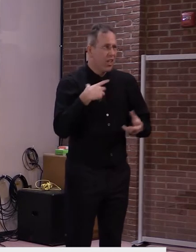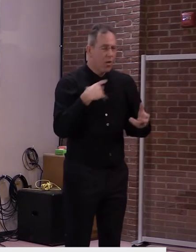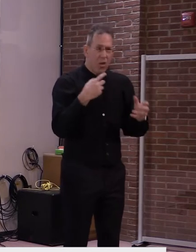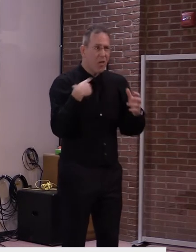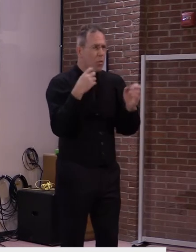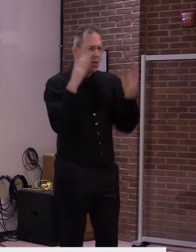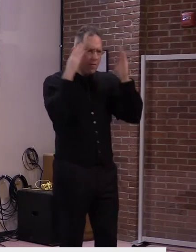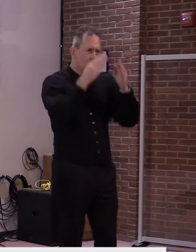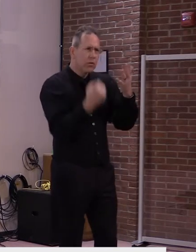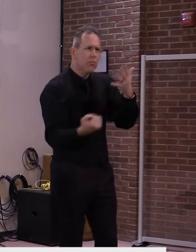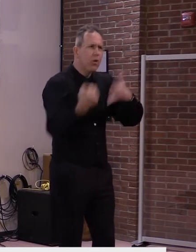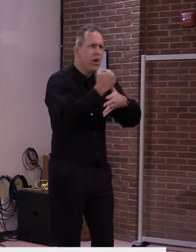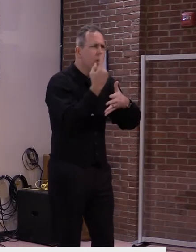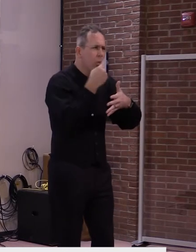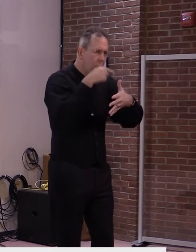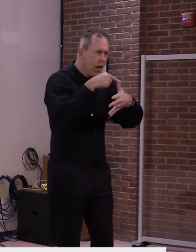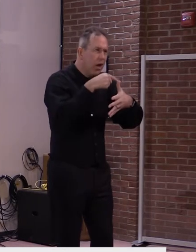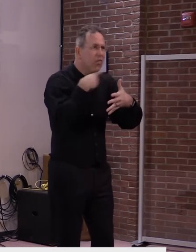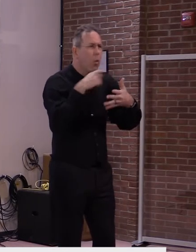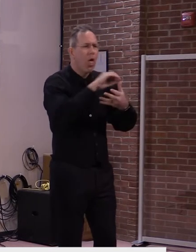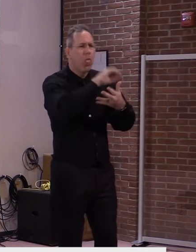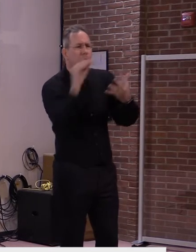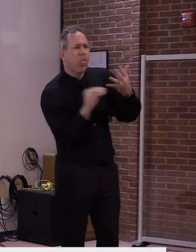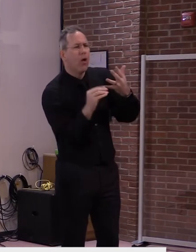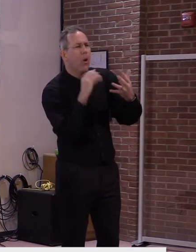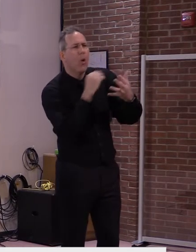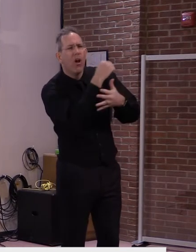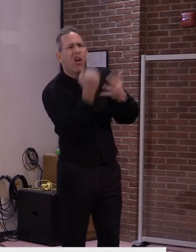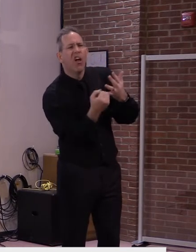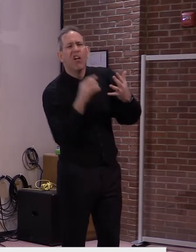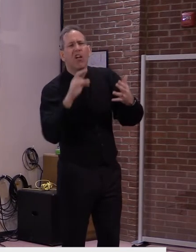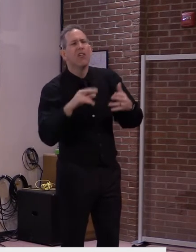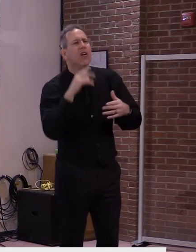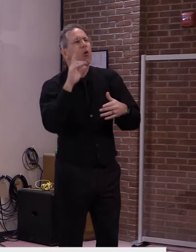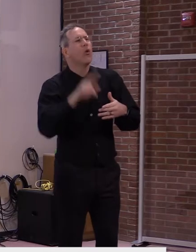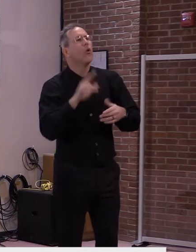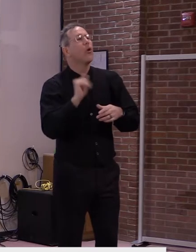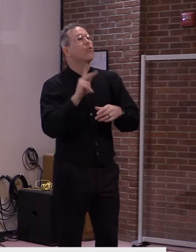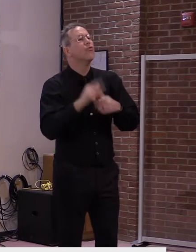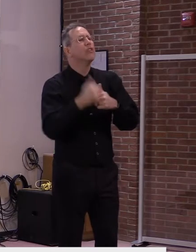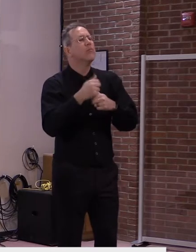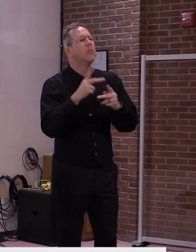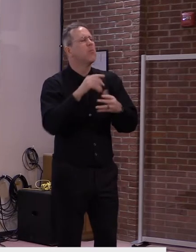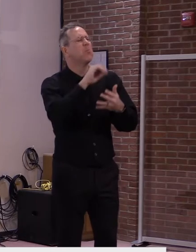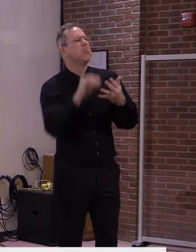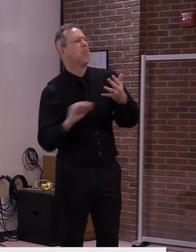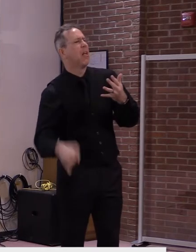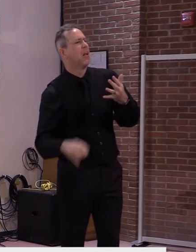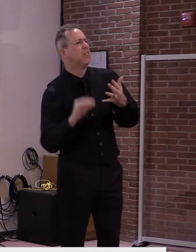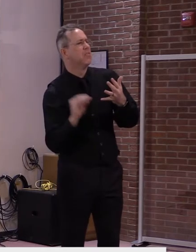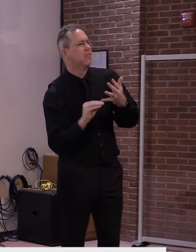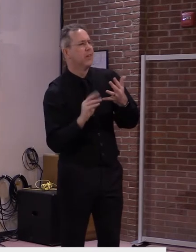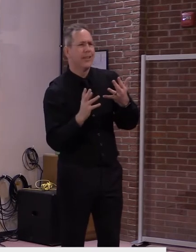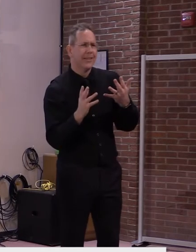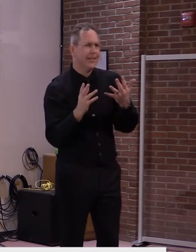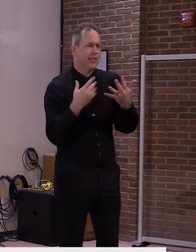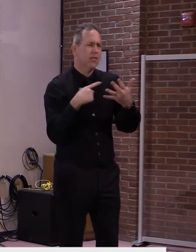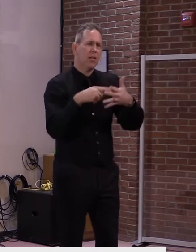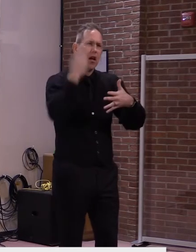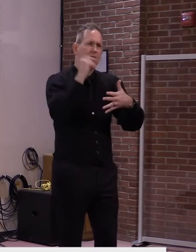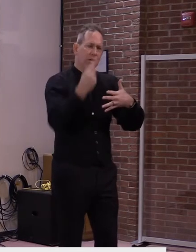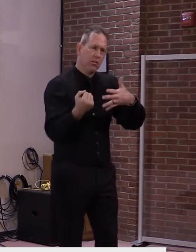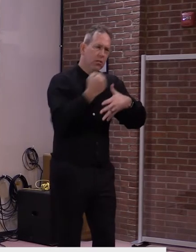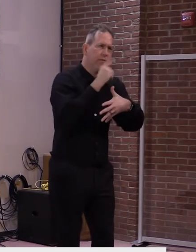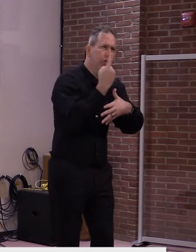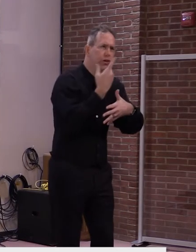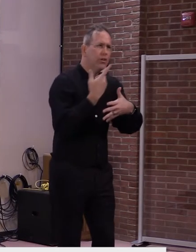who are at very little risk of severe illness, complications, or death. I would urge those